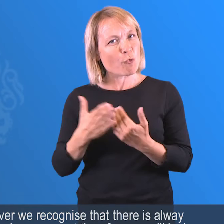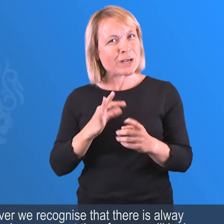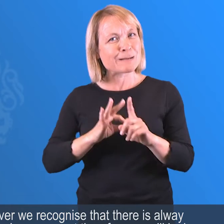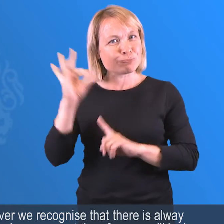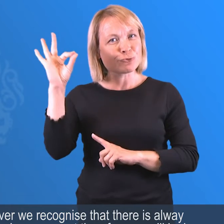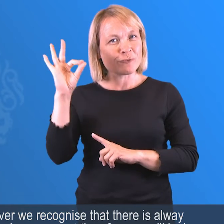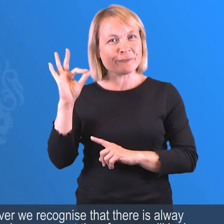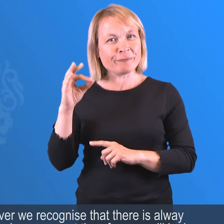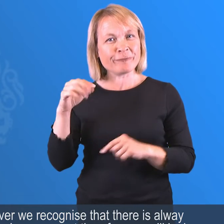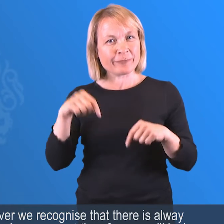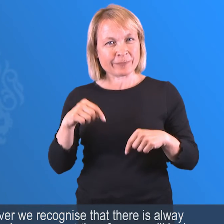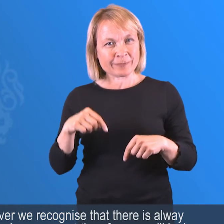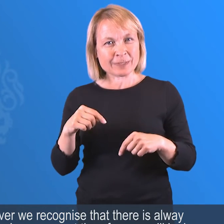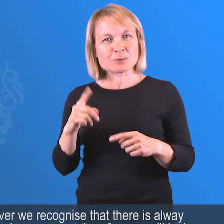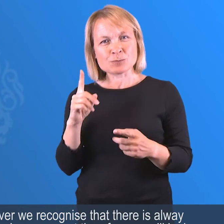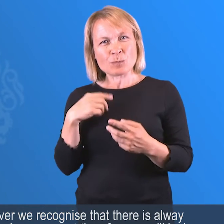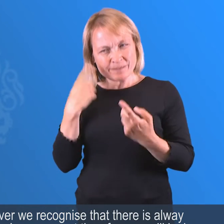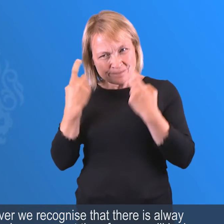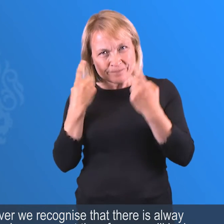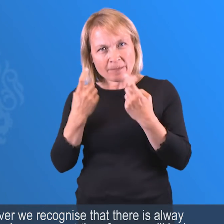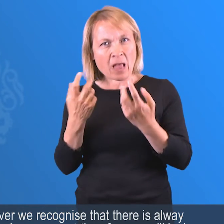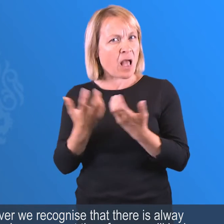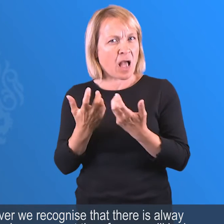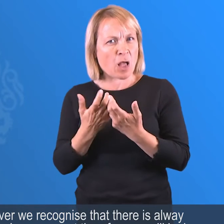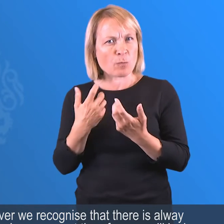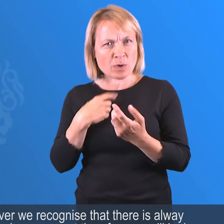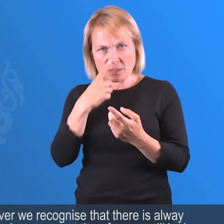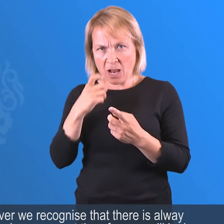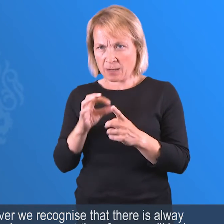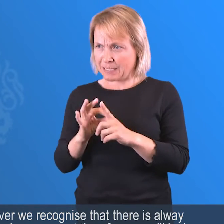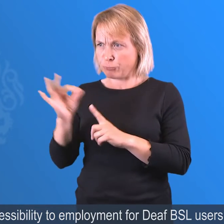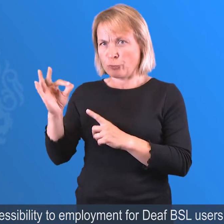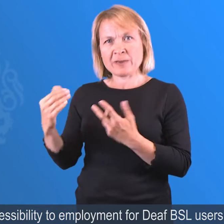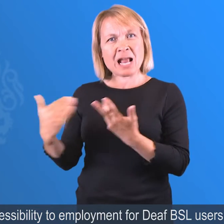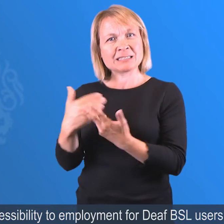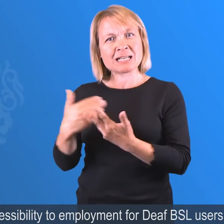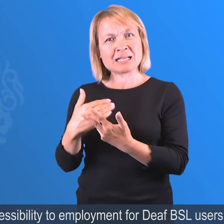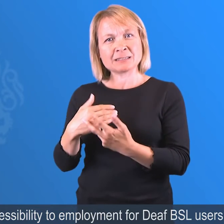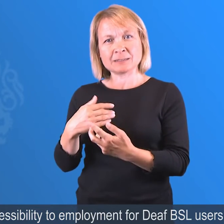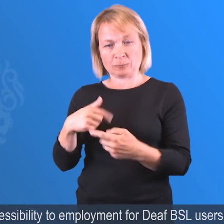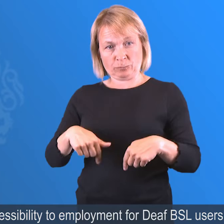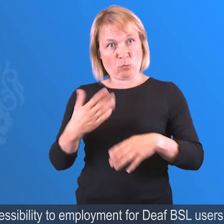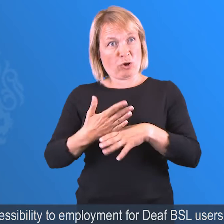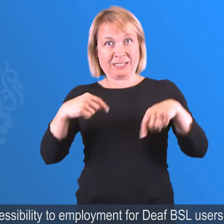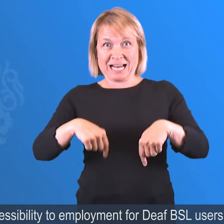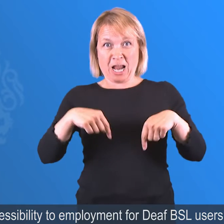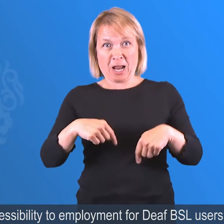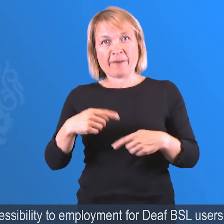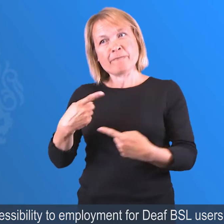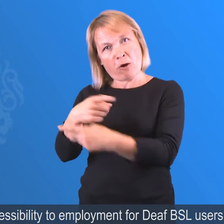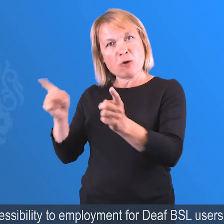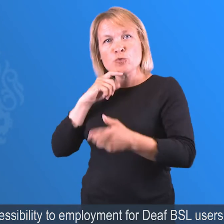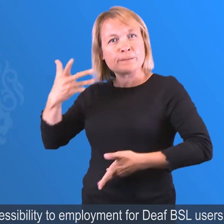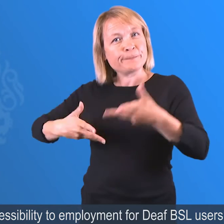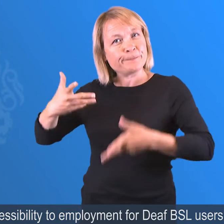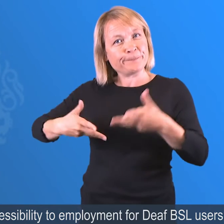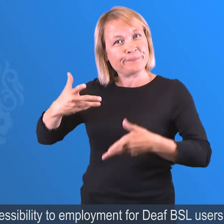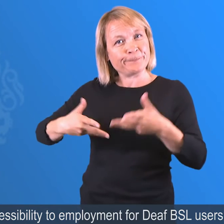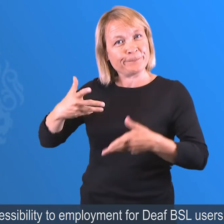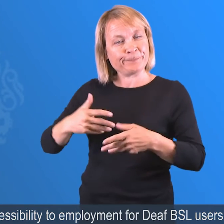However, we recognise that there is always room for improvement. Therefore, we will look to improve accessibility to employment for deaf